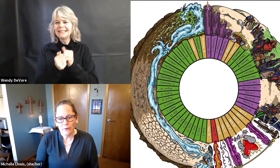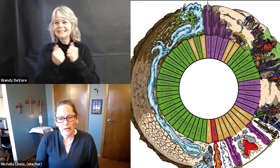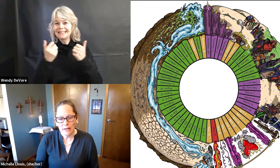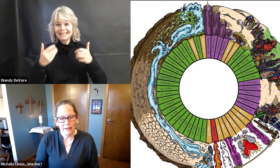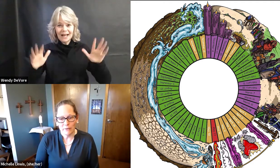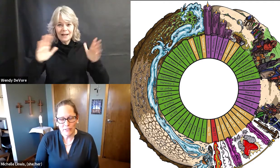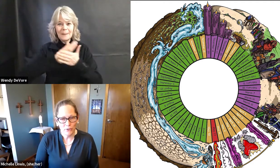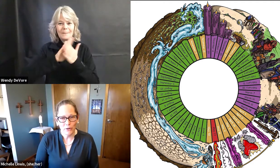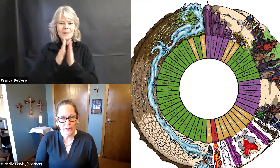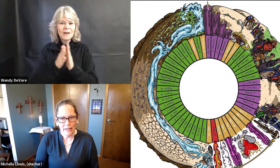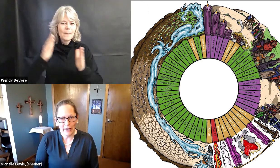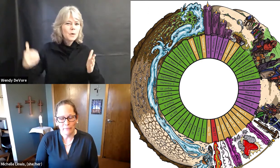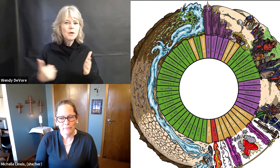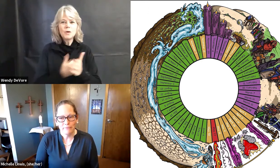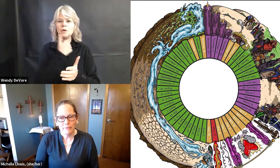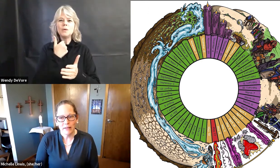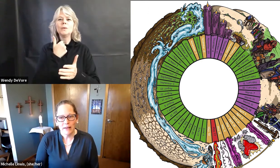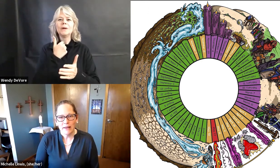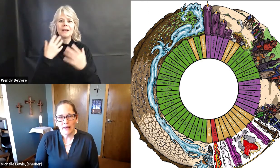new and restored again.